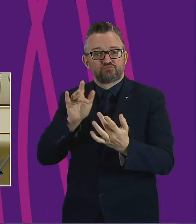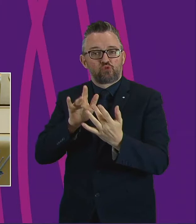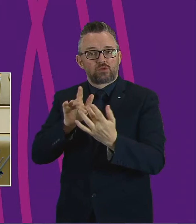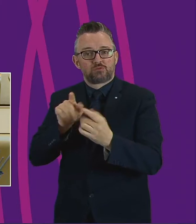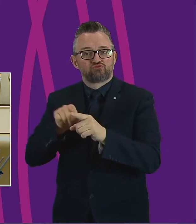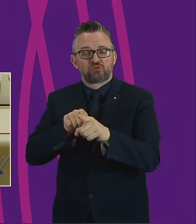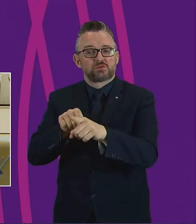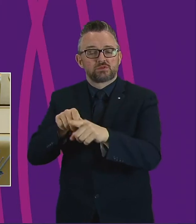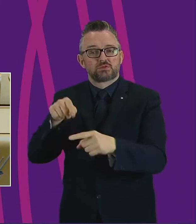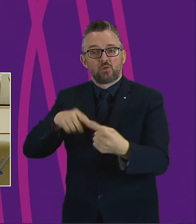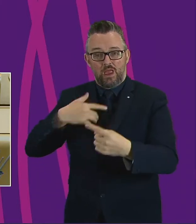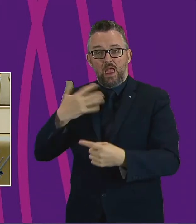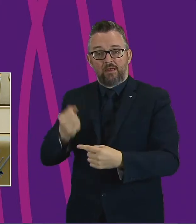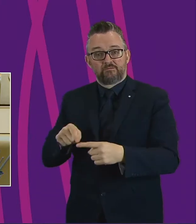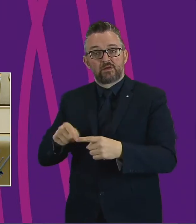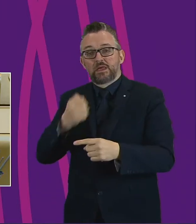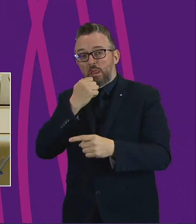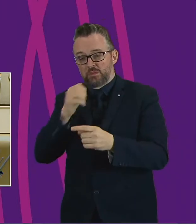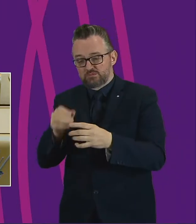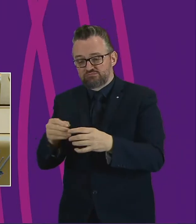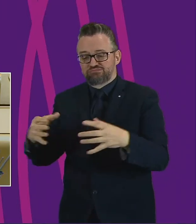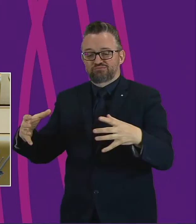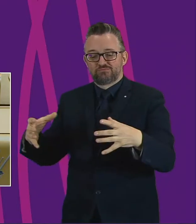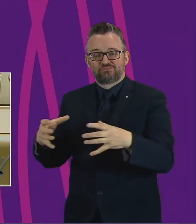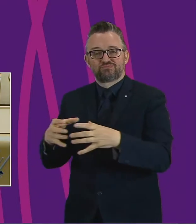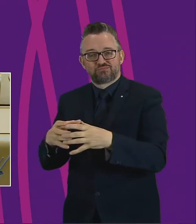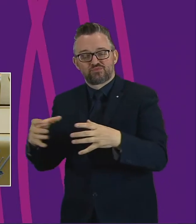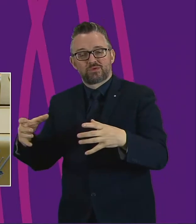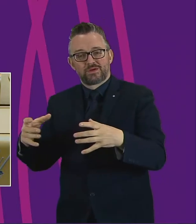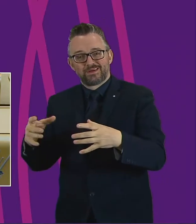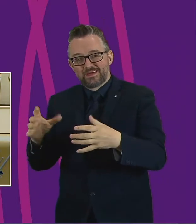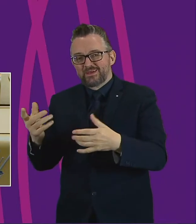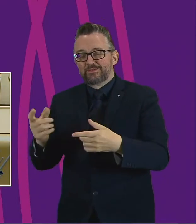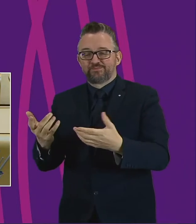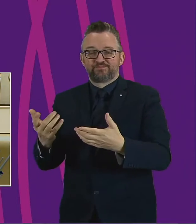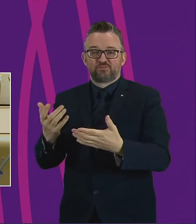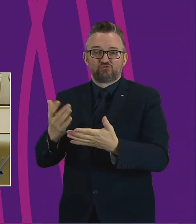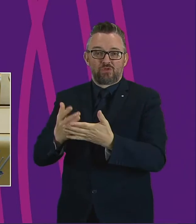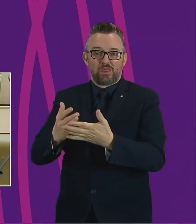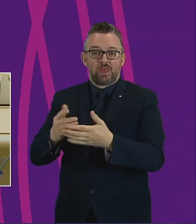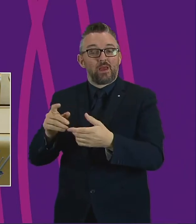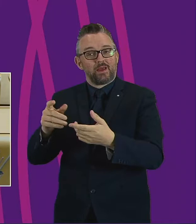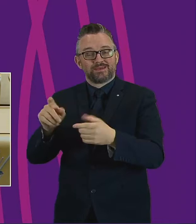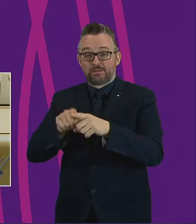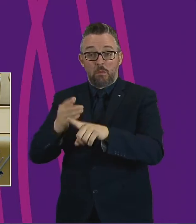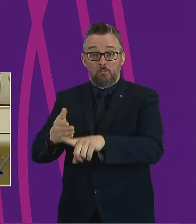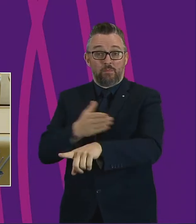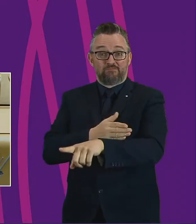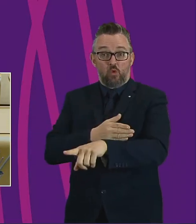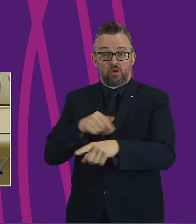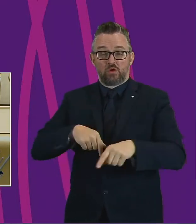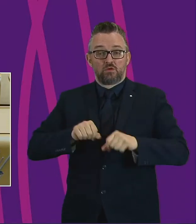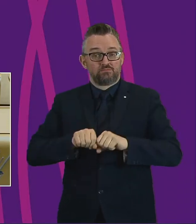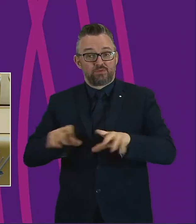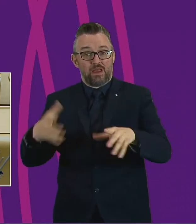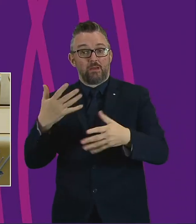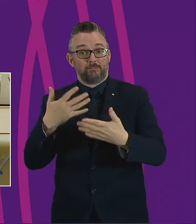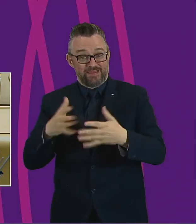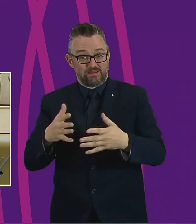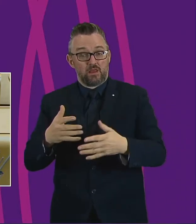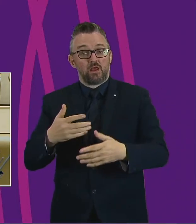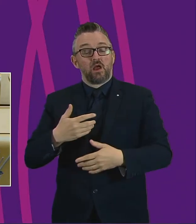which expand or contract depending in pre-pandemic, depending on what we needed them to